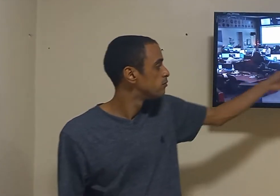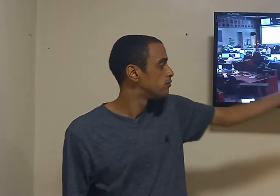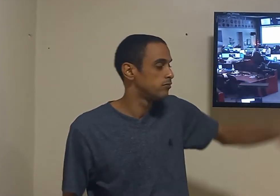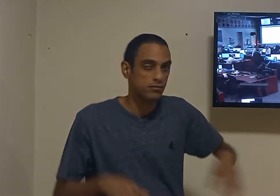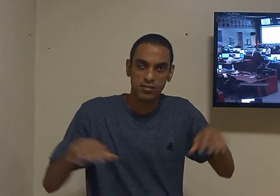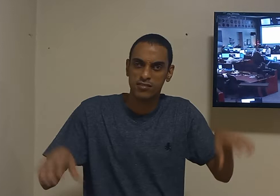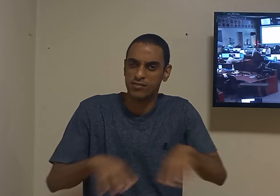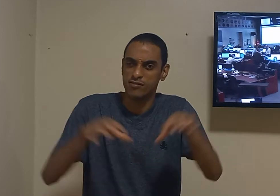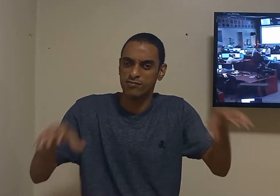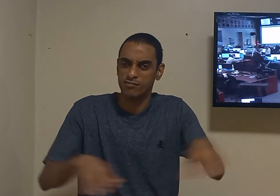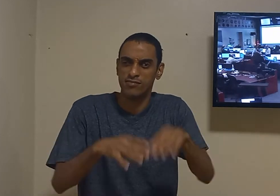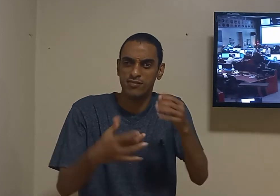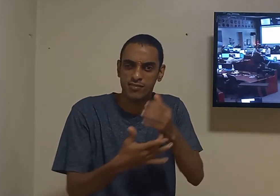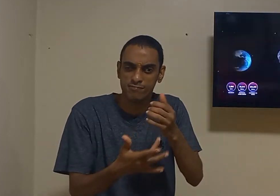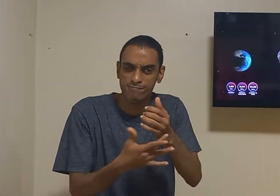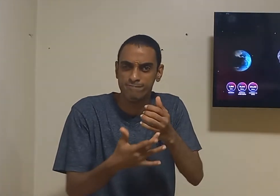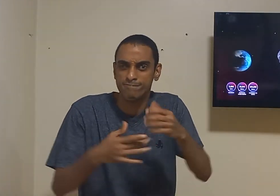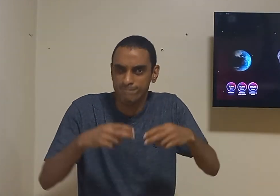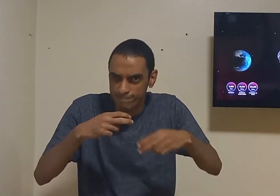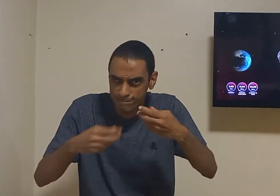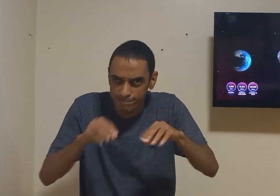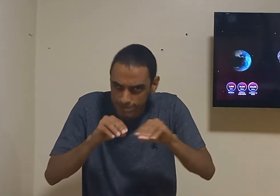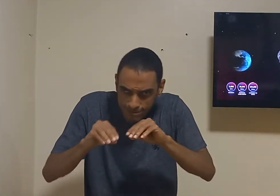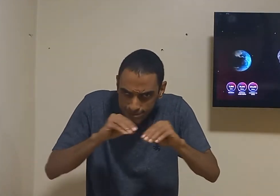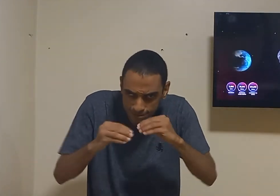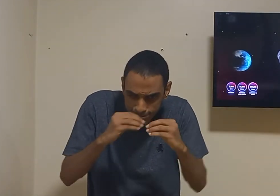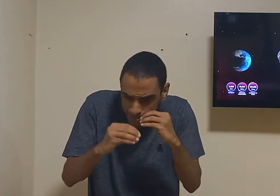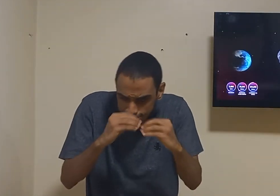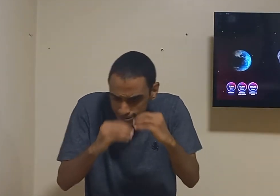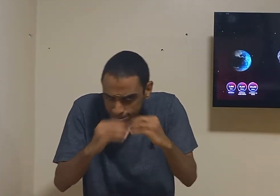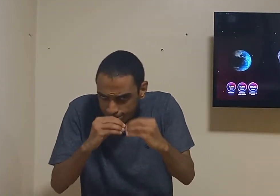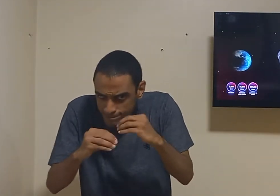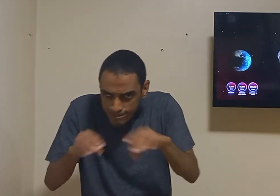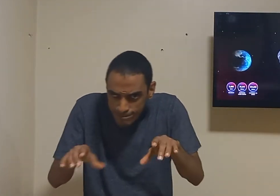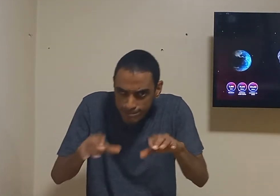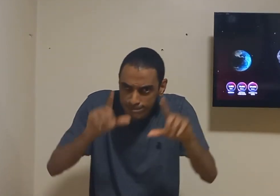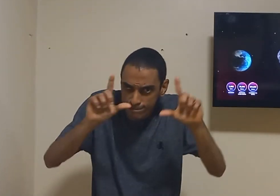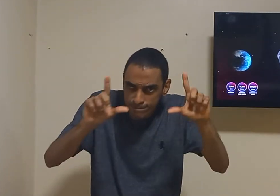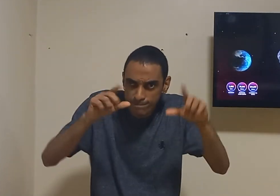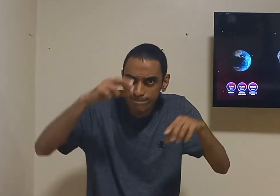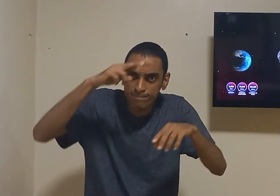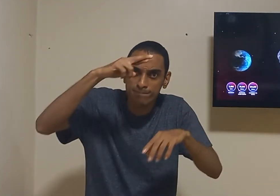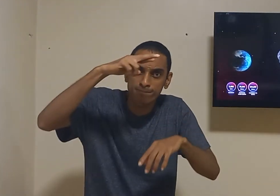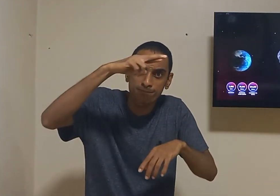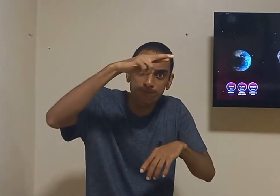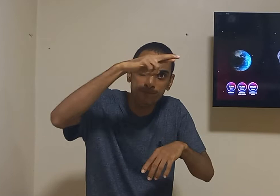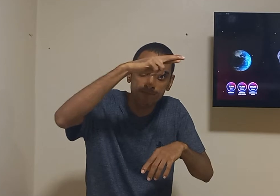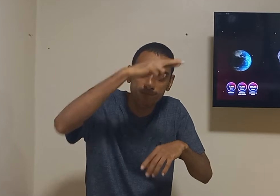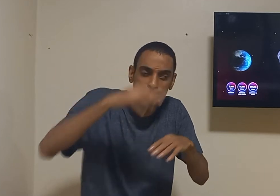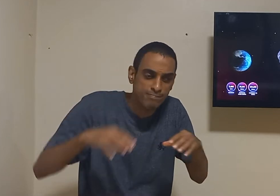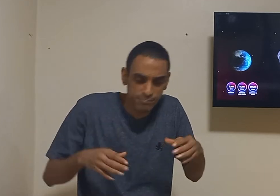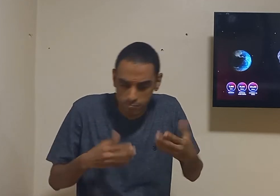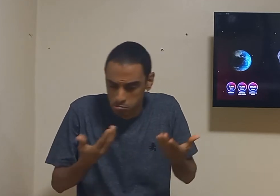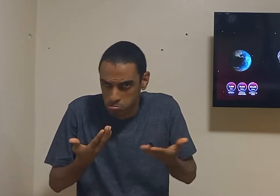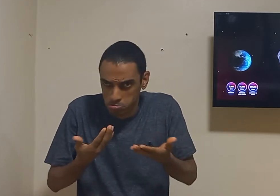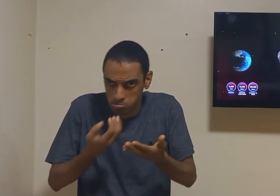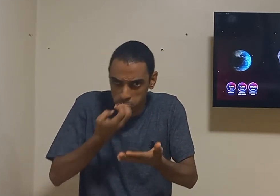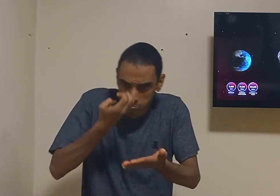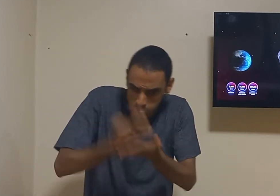just mentioned, Orion is currently over 50,000 miles away, so should be a pretty breathtaking